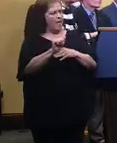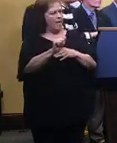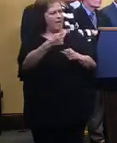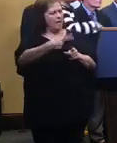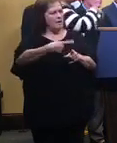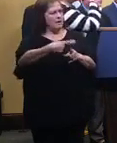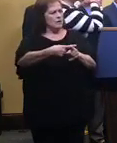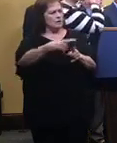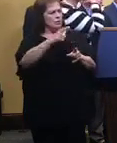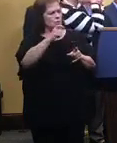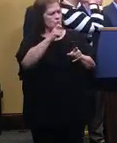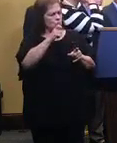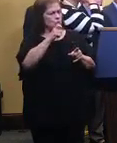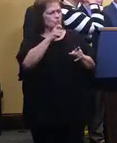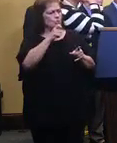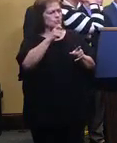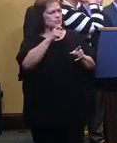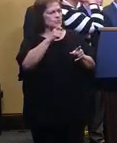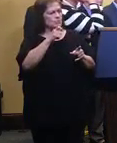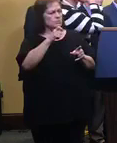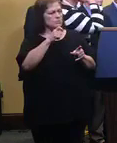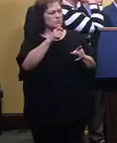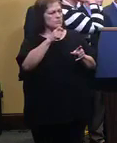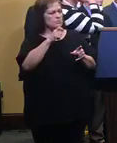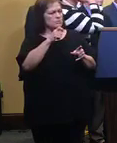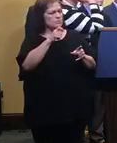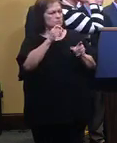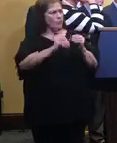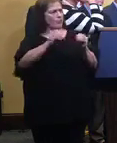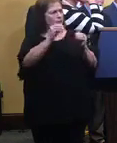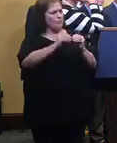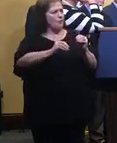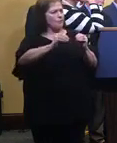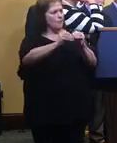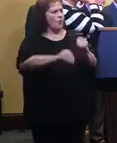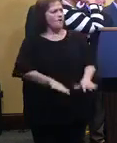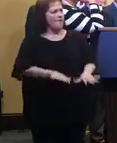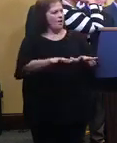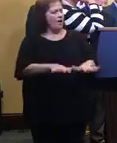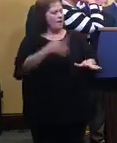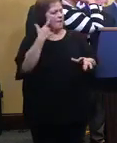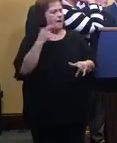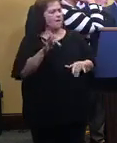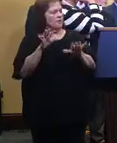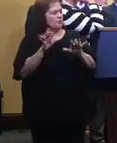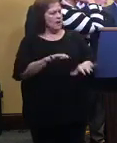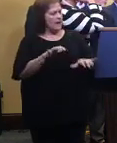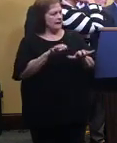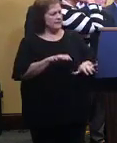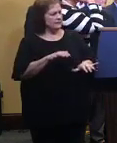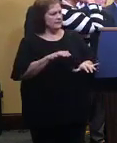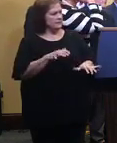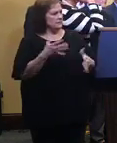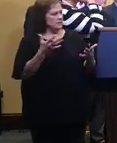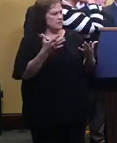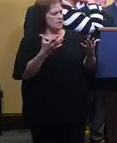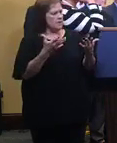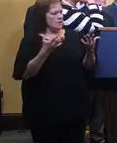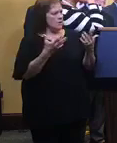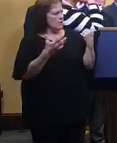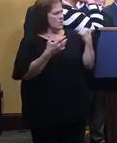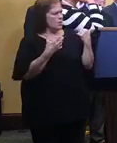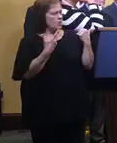have experienced flooding, more extensive flooding recently with these rainstorms, about what role the